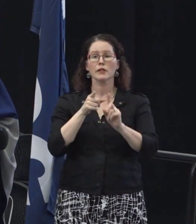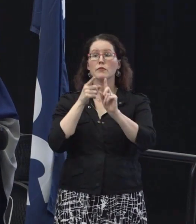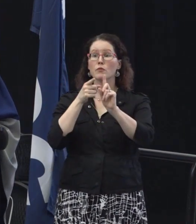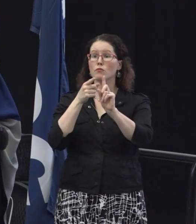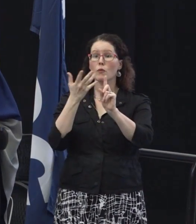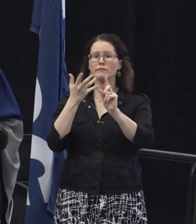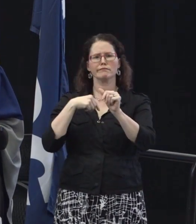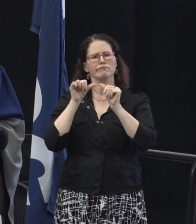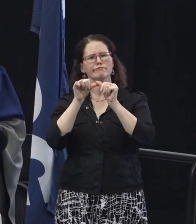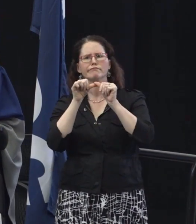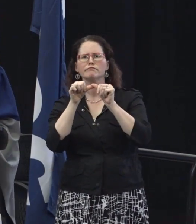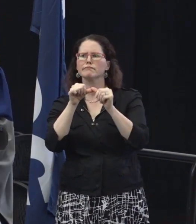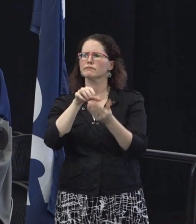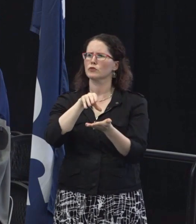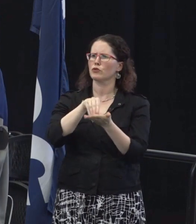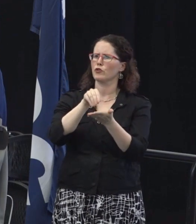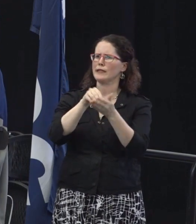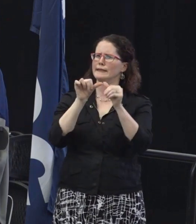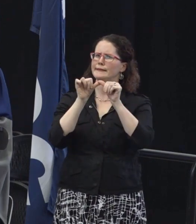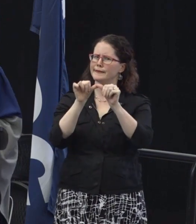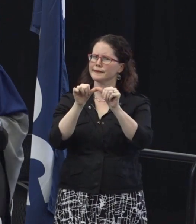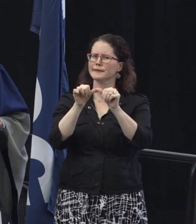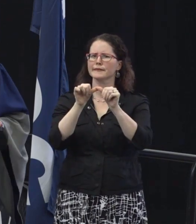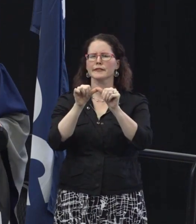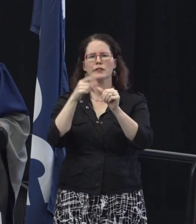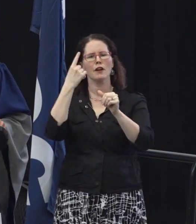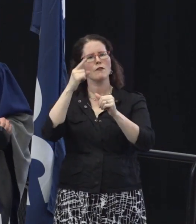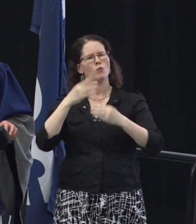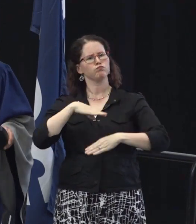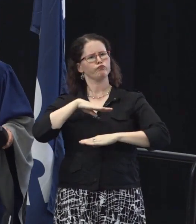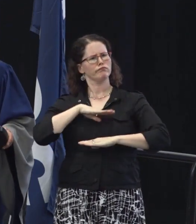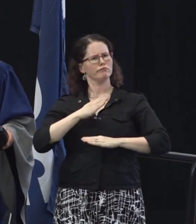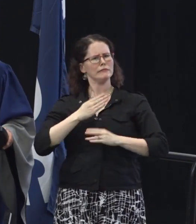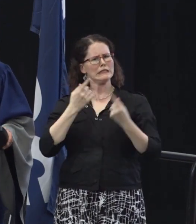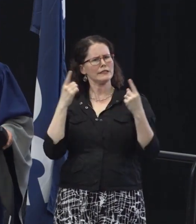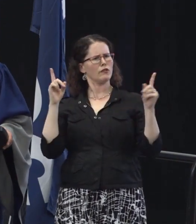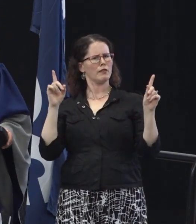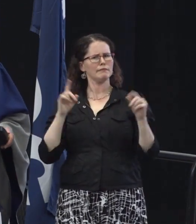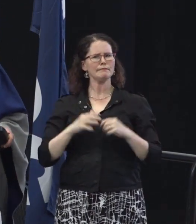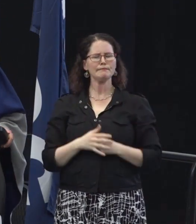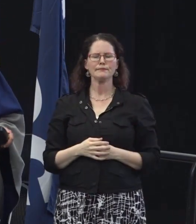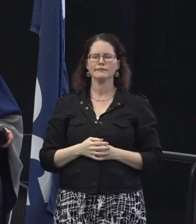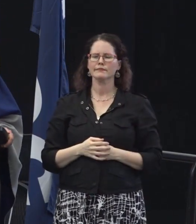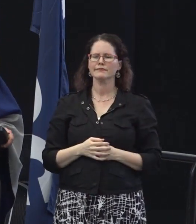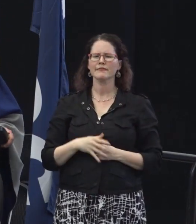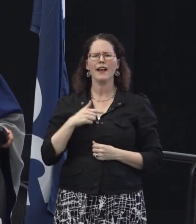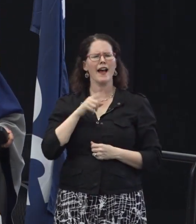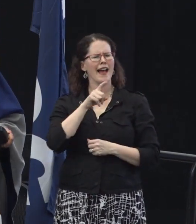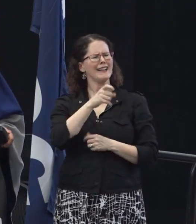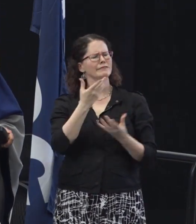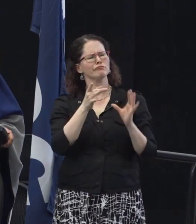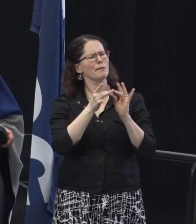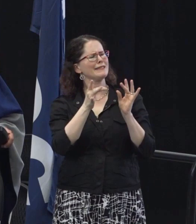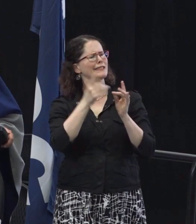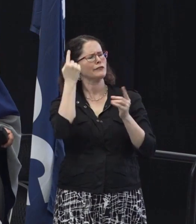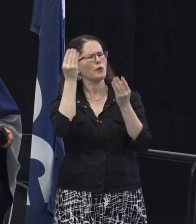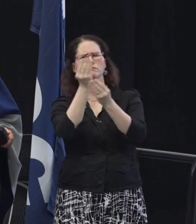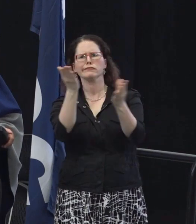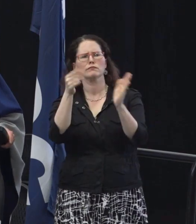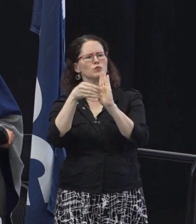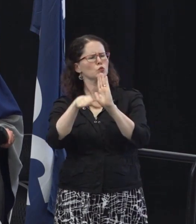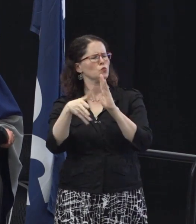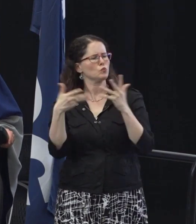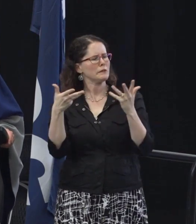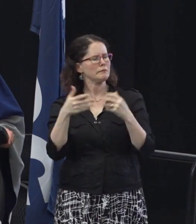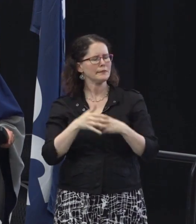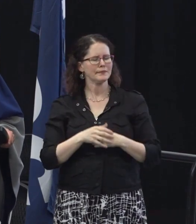to live a life full of happiness and success. And when I asked him what one message would he share with our graduates,